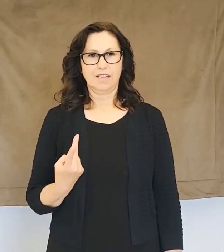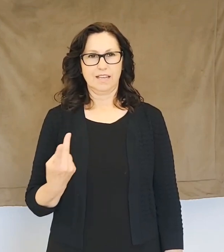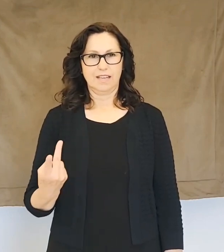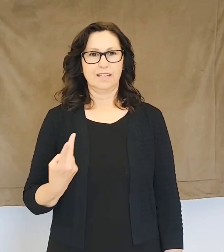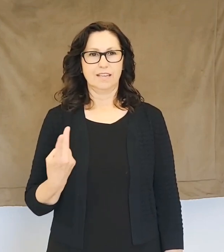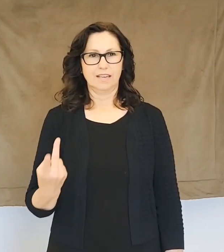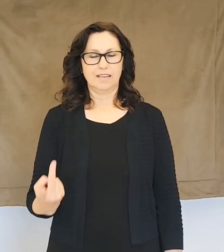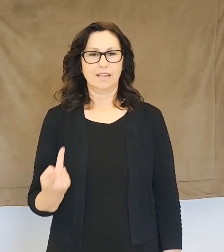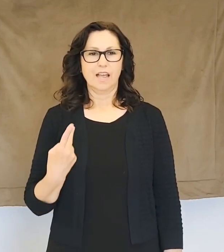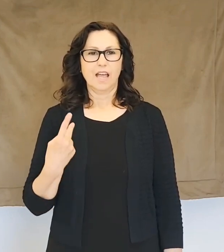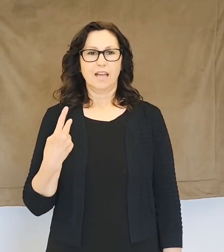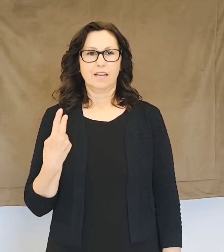Yeah.